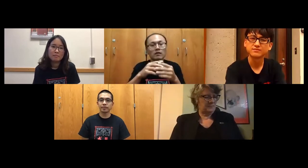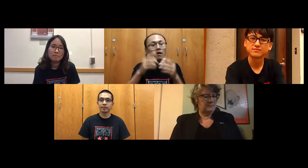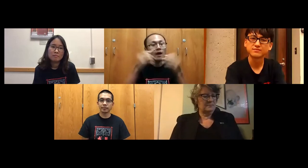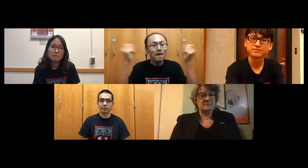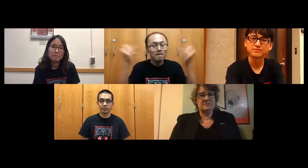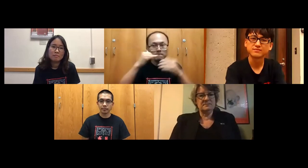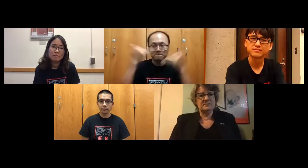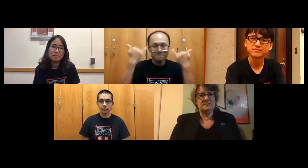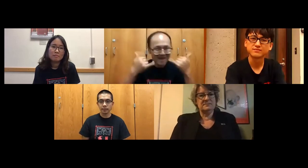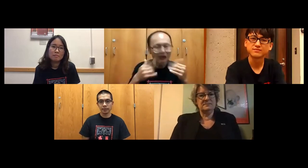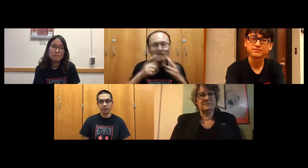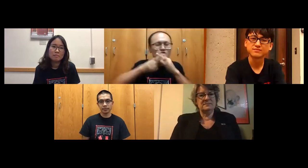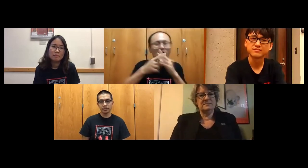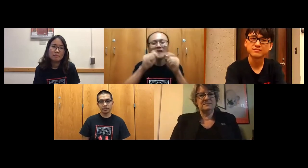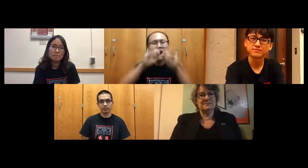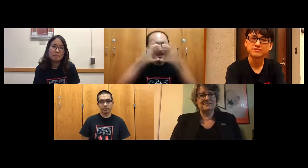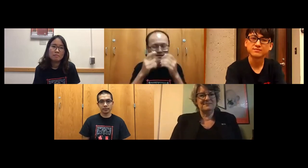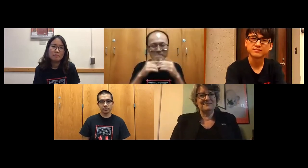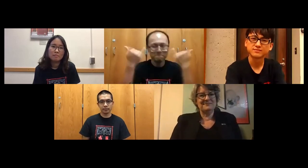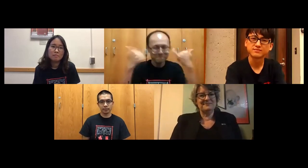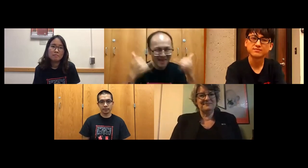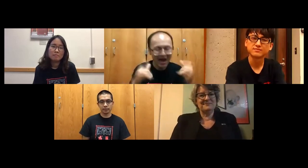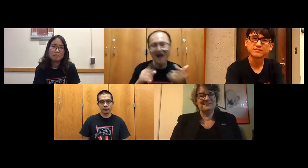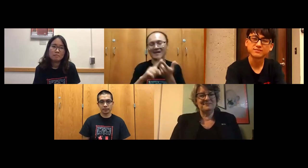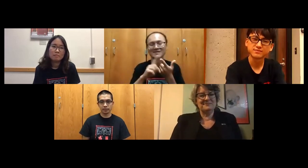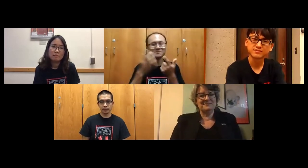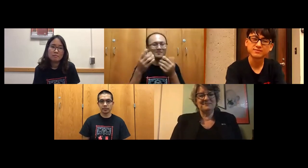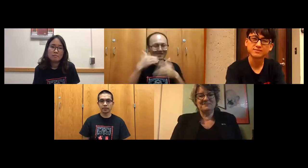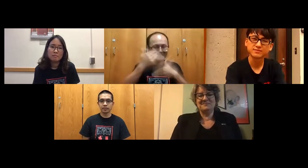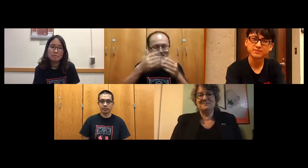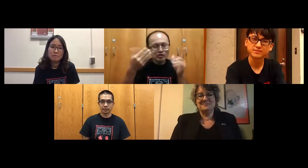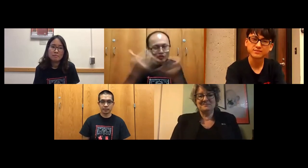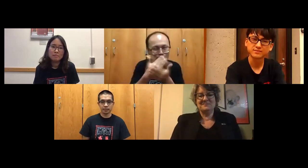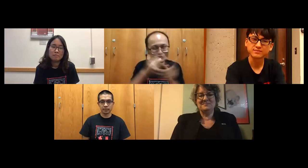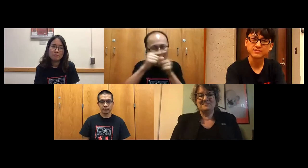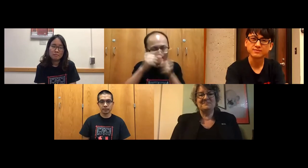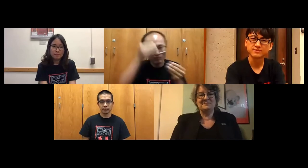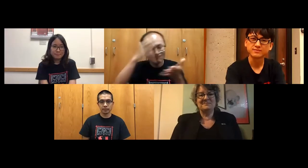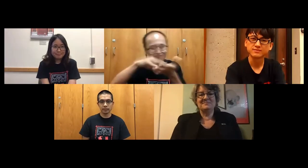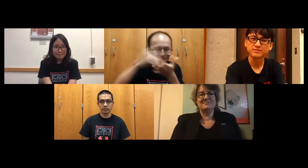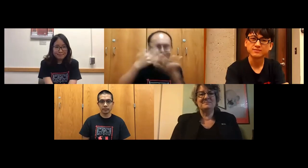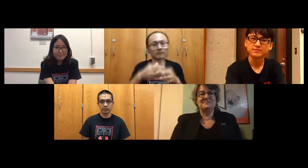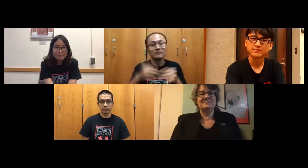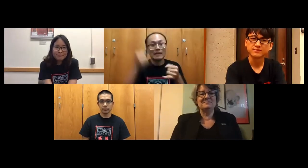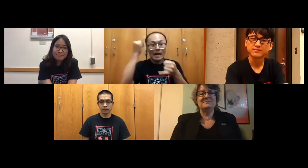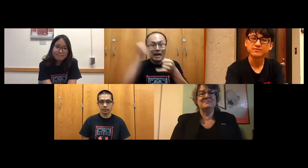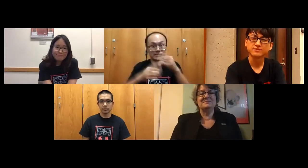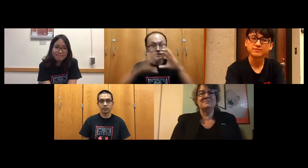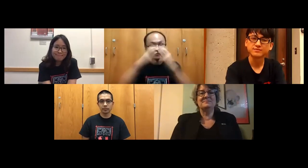Everyone was signing, and it was great. They were playing. They were learning new